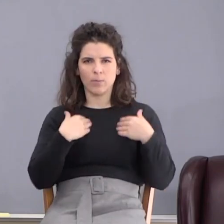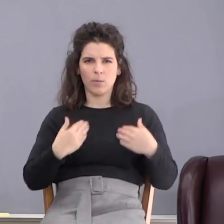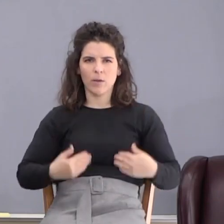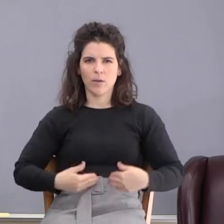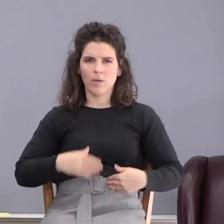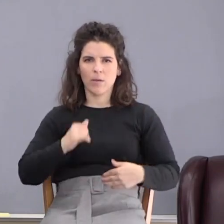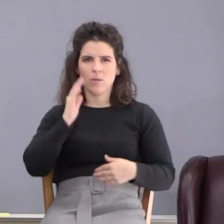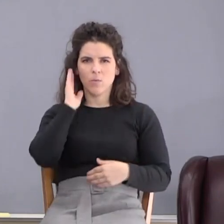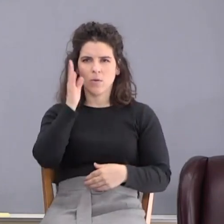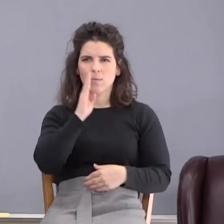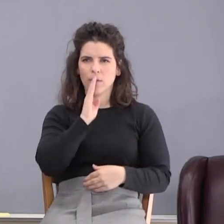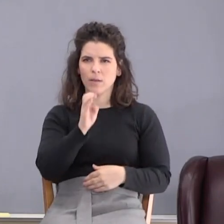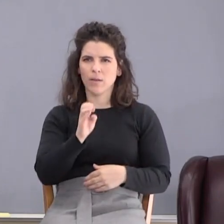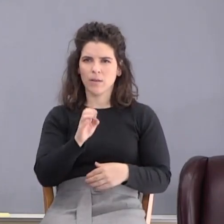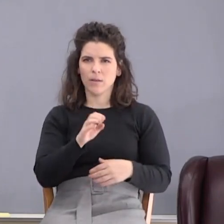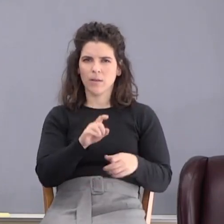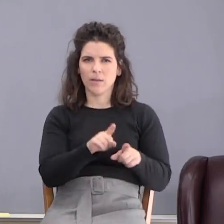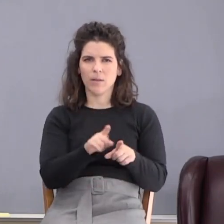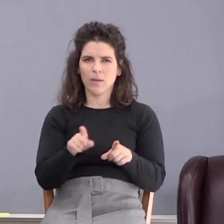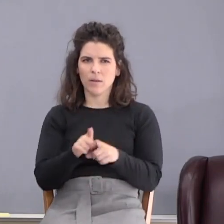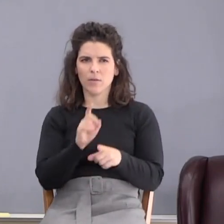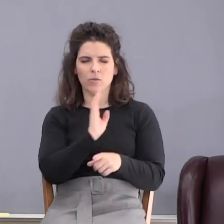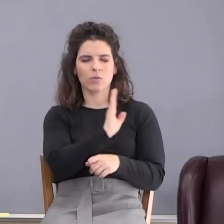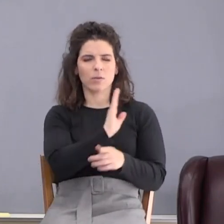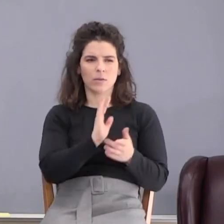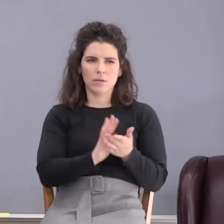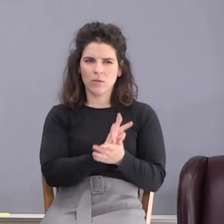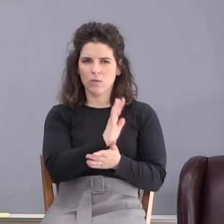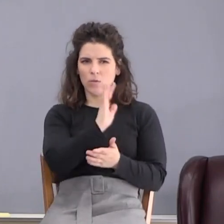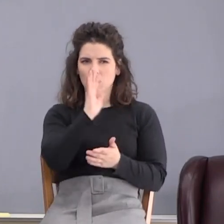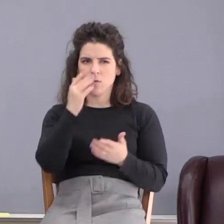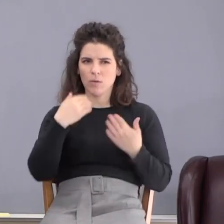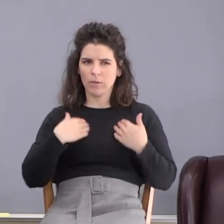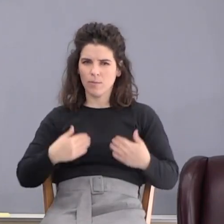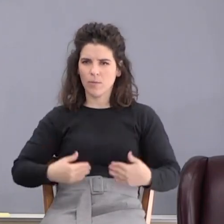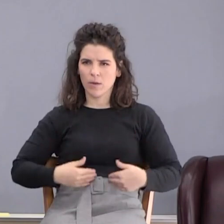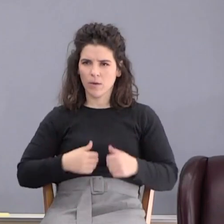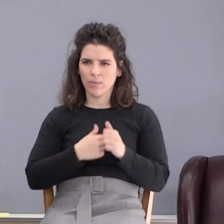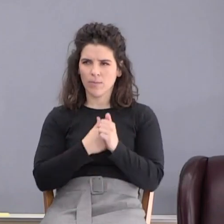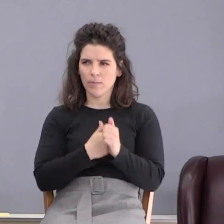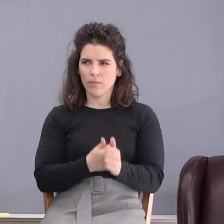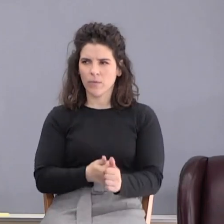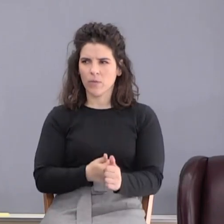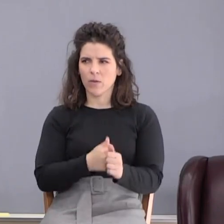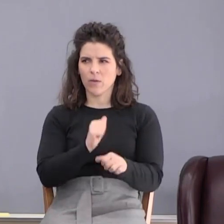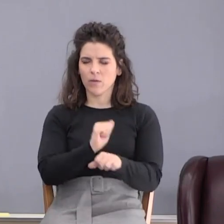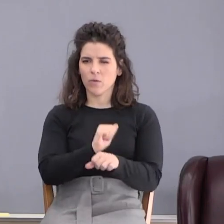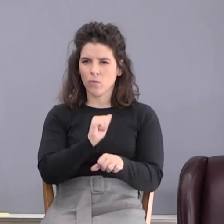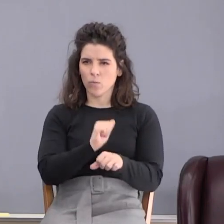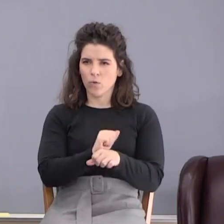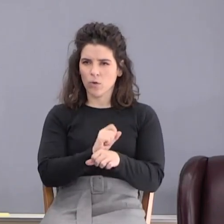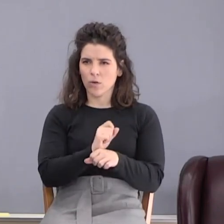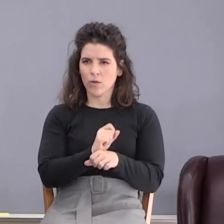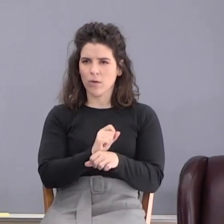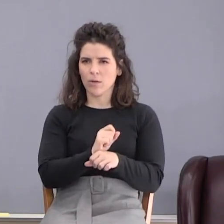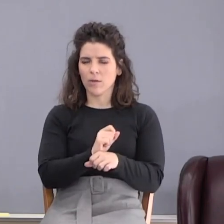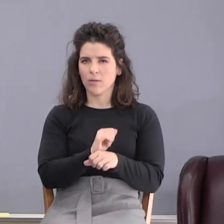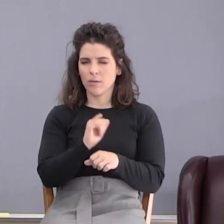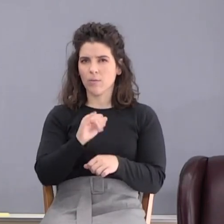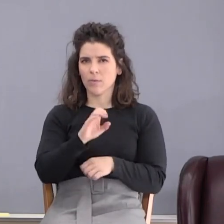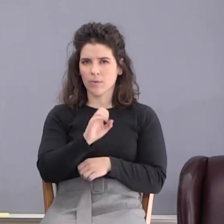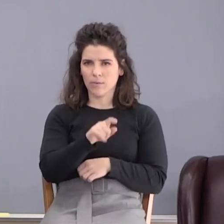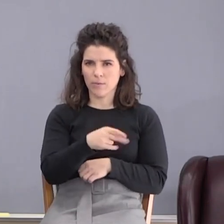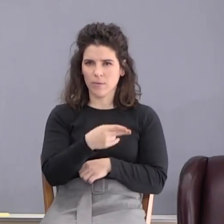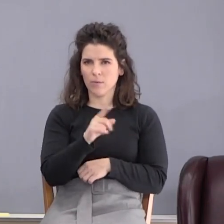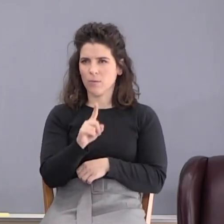that it might be fashioned like unto his glorious body, according to the working, that was Ephesians